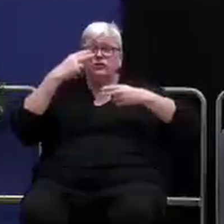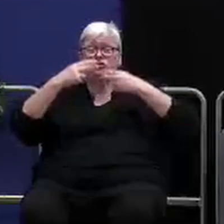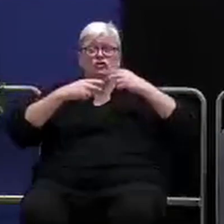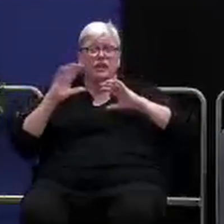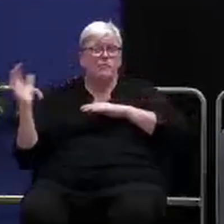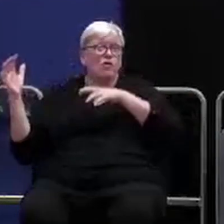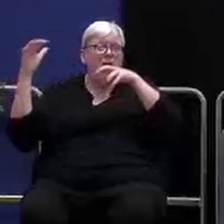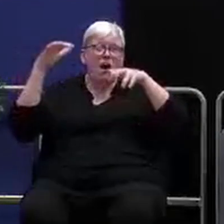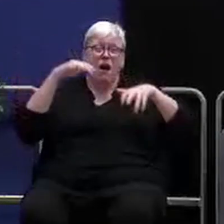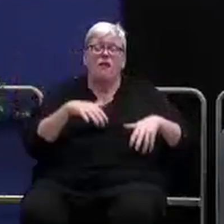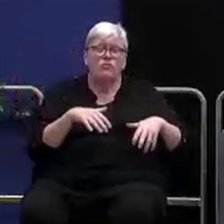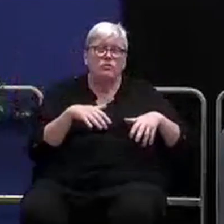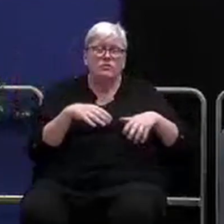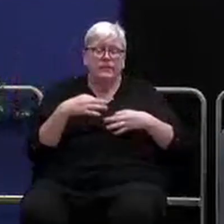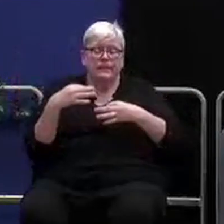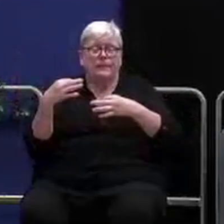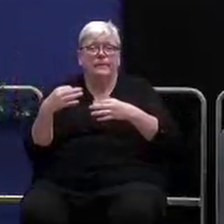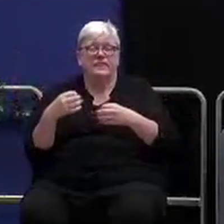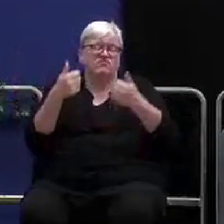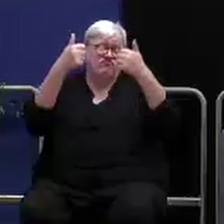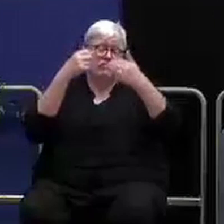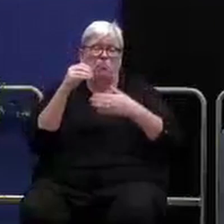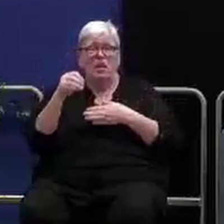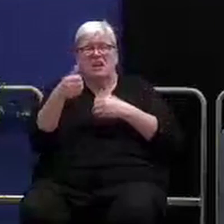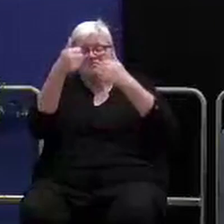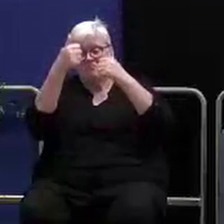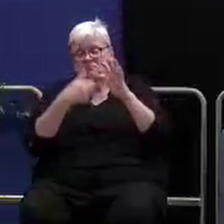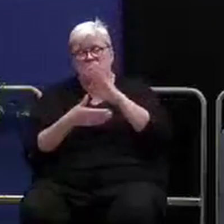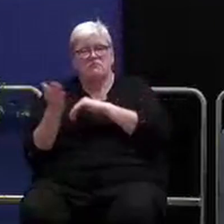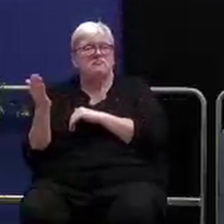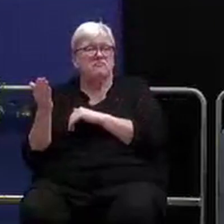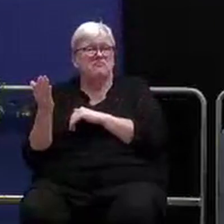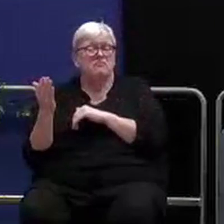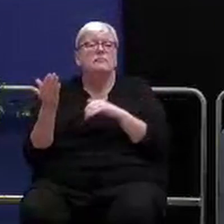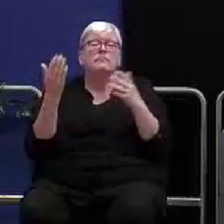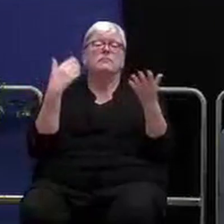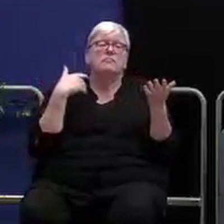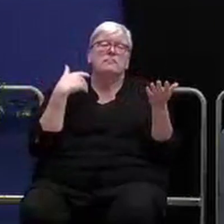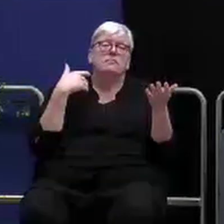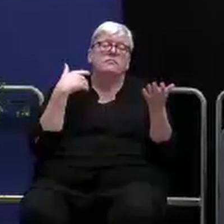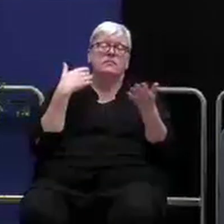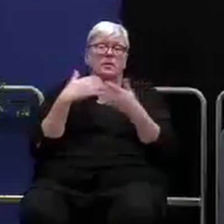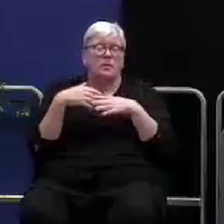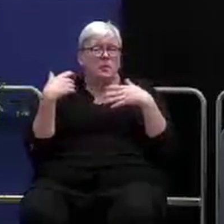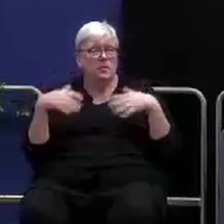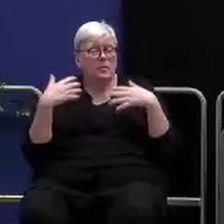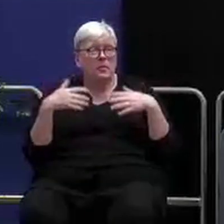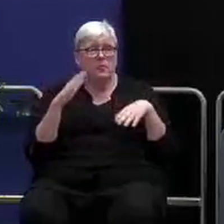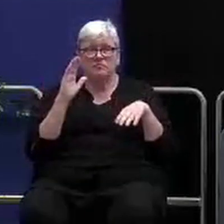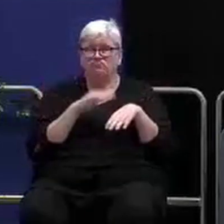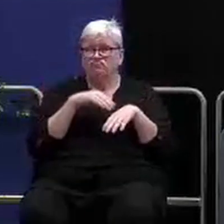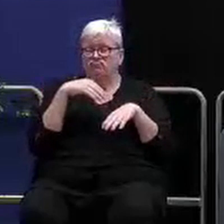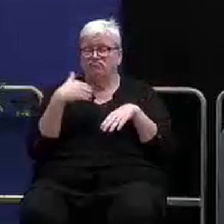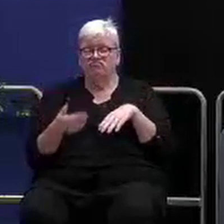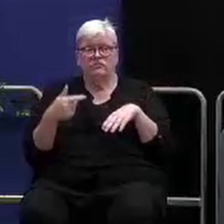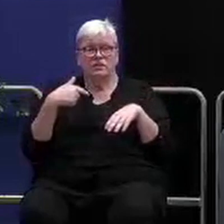him onwards. He shrugged and paid up. At this pragmatic and unflustered display,